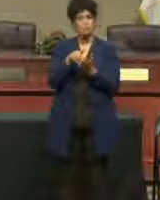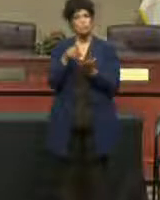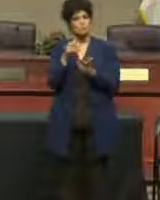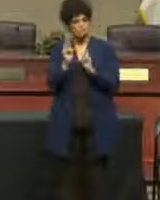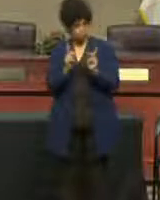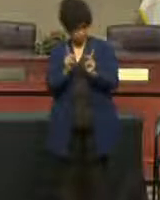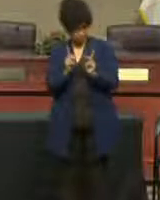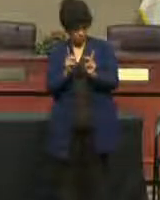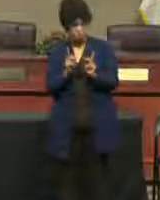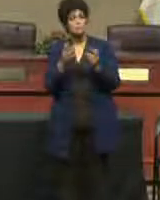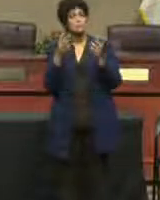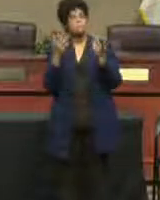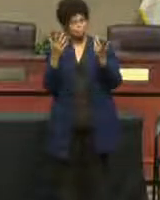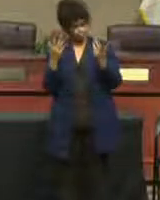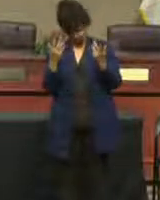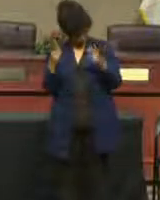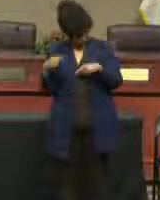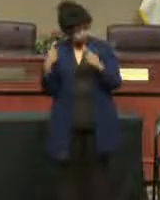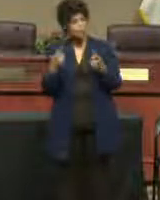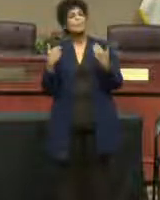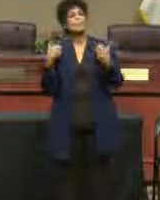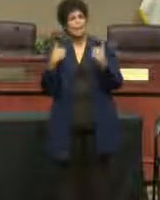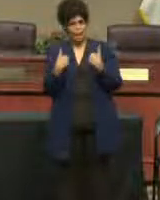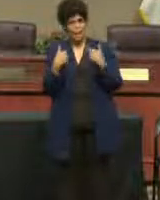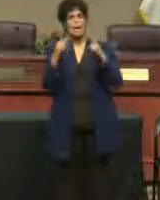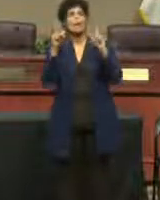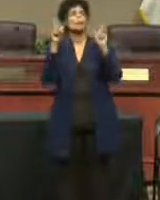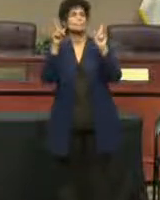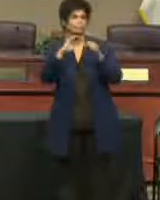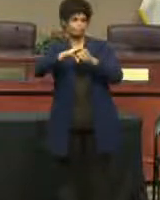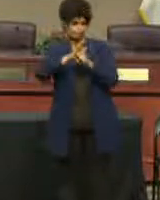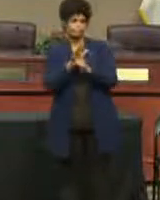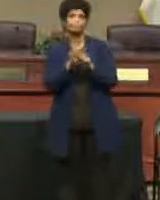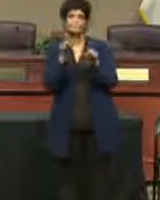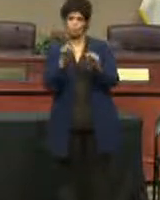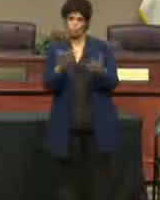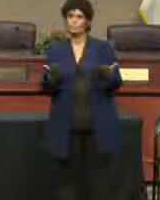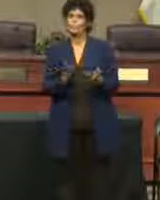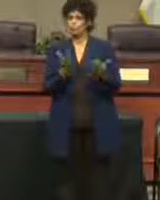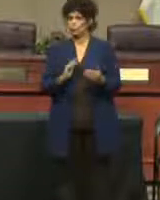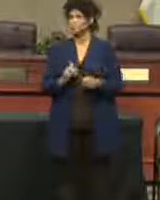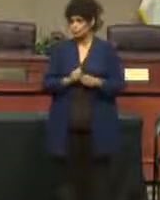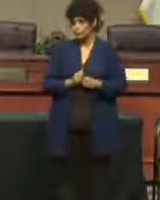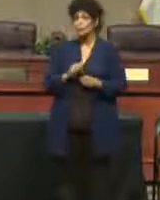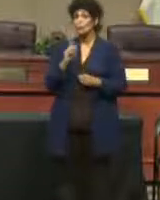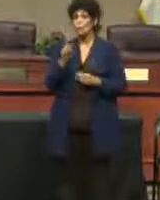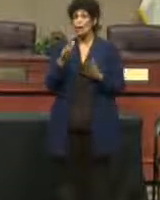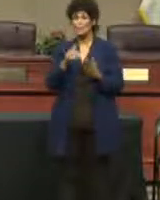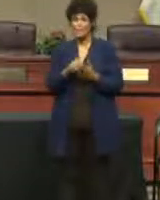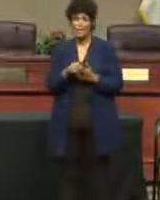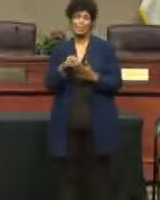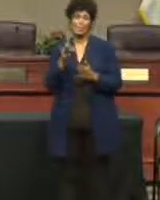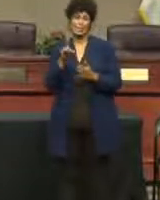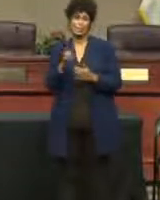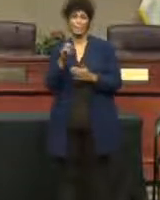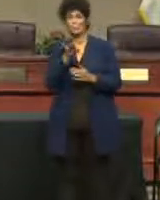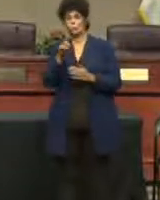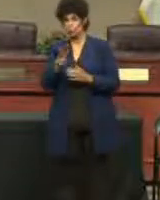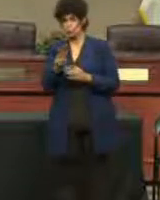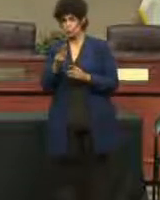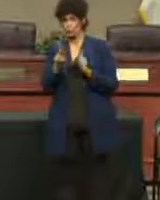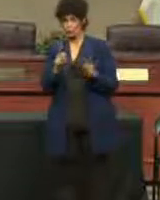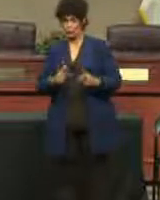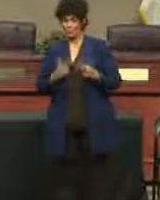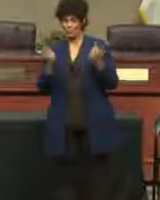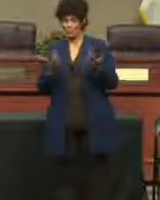persons have tested positive for the COVID-19 virus within our county. 1,182 residents, unfortunately,